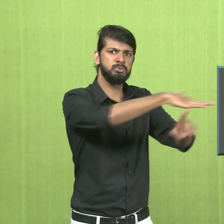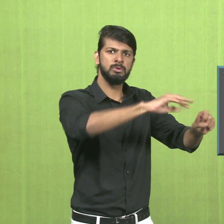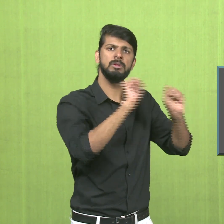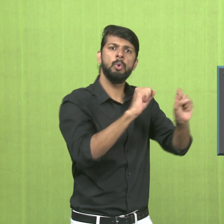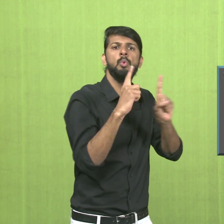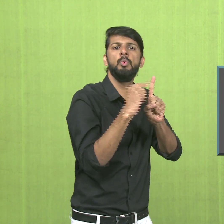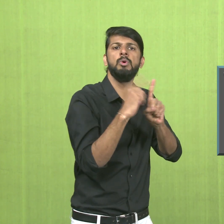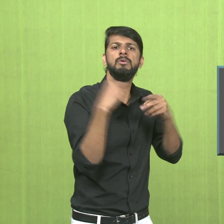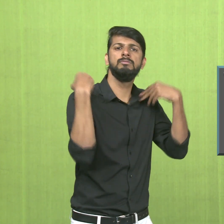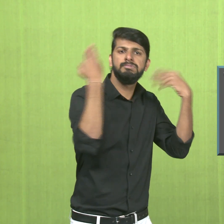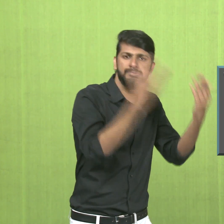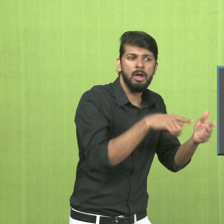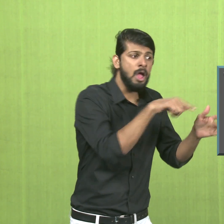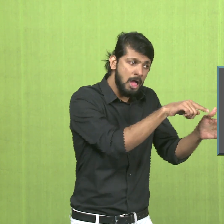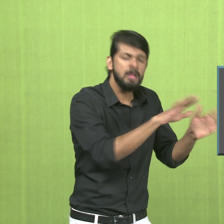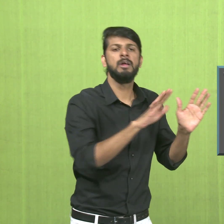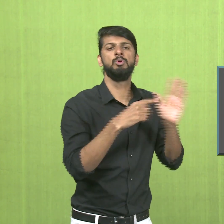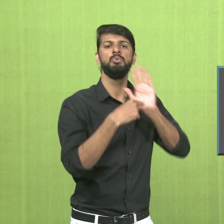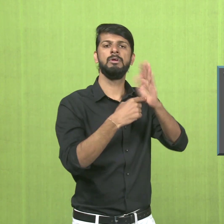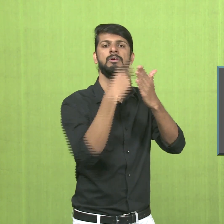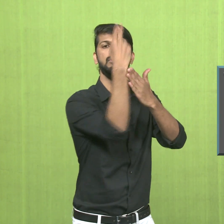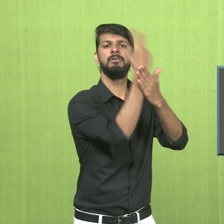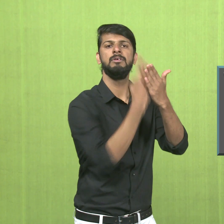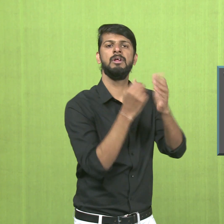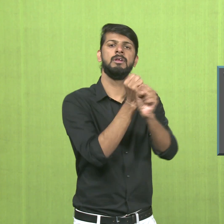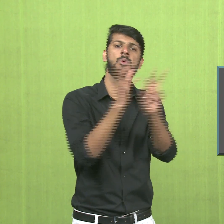are depicted through the Warli paintings.